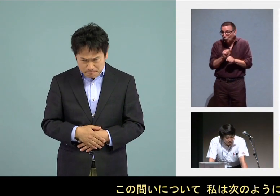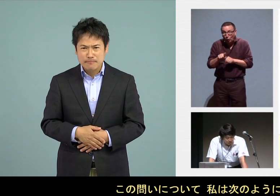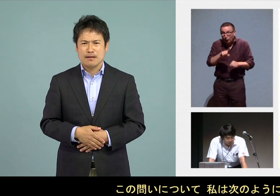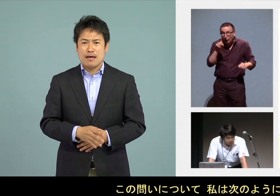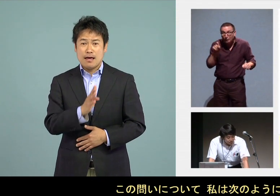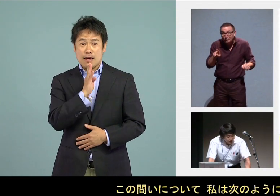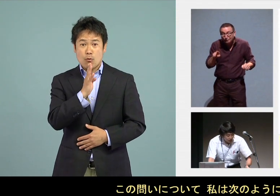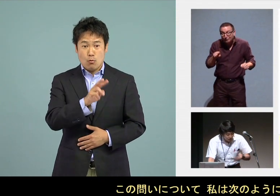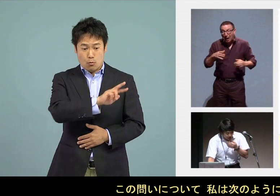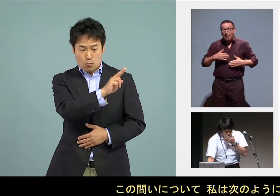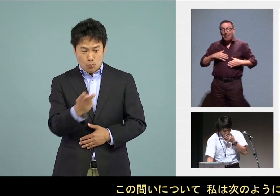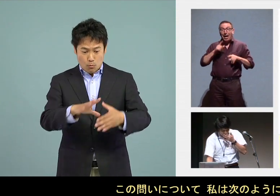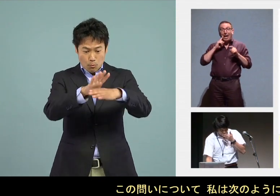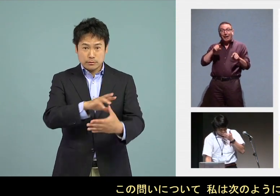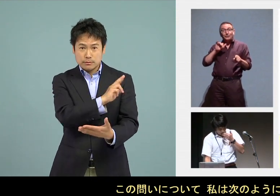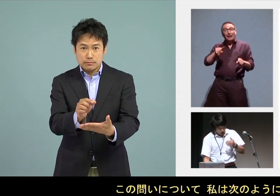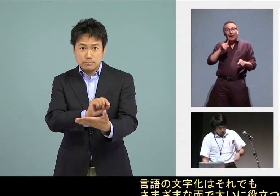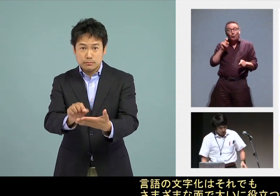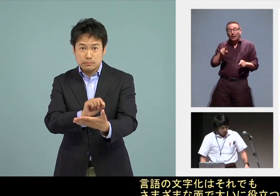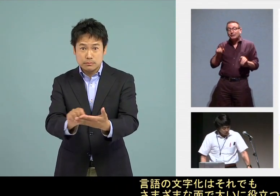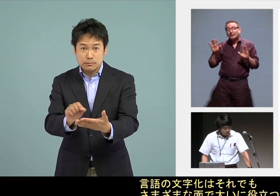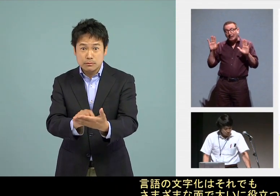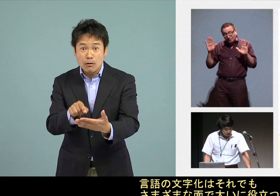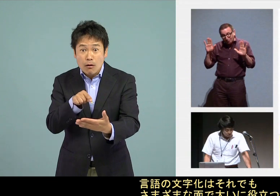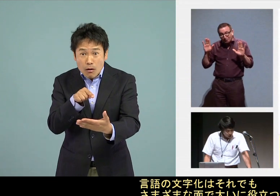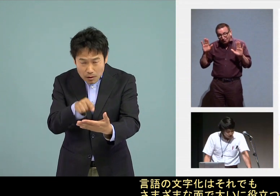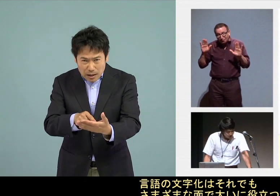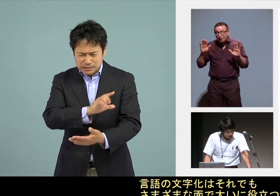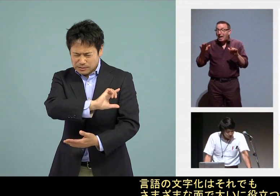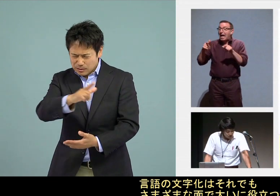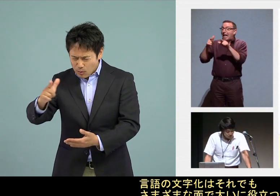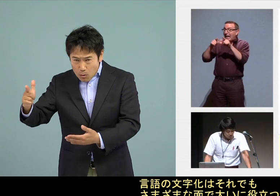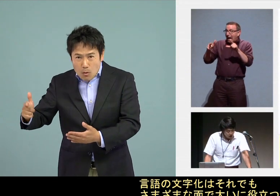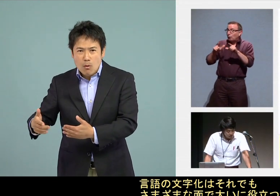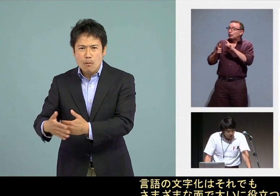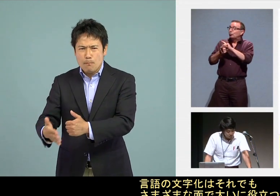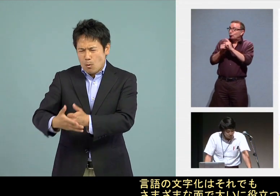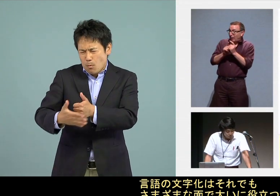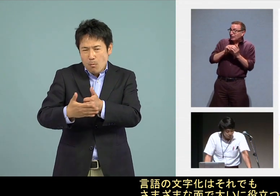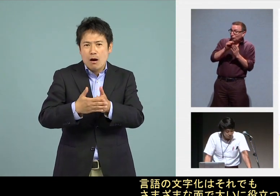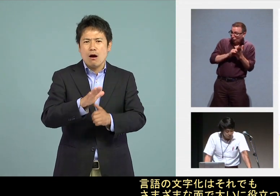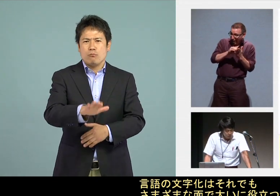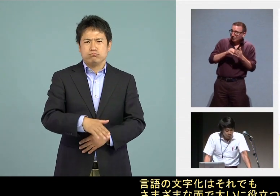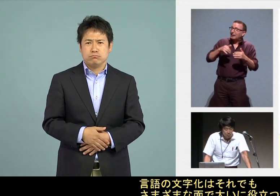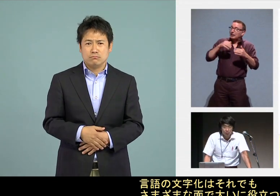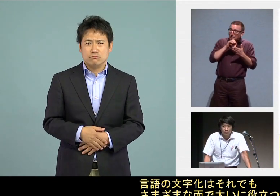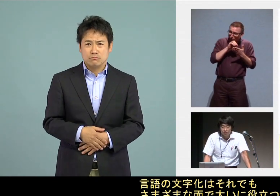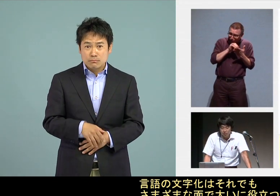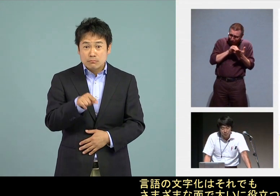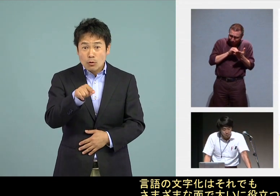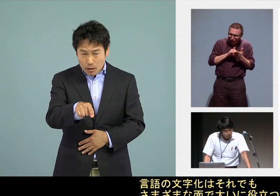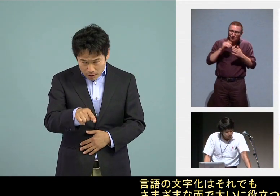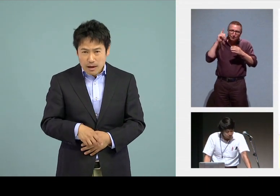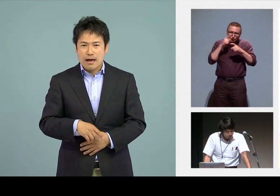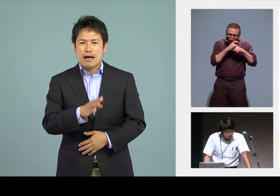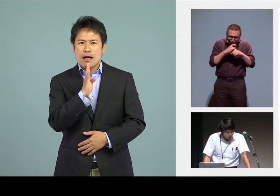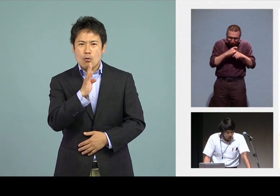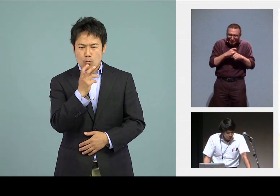this question is that language transcribing may be useful on a number of